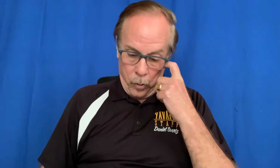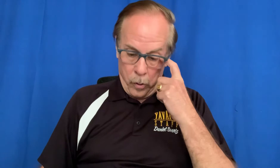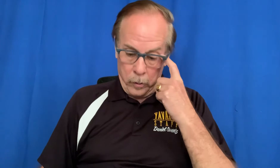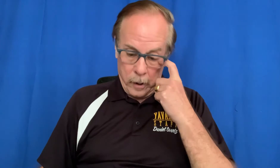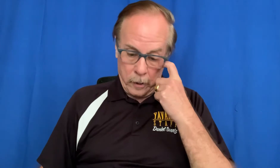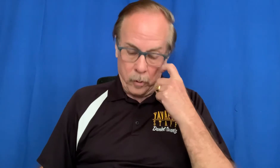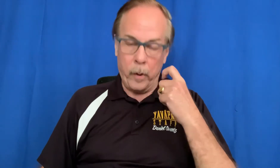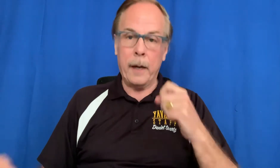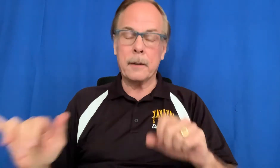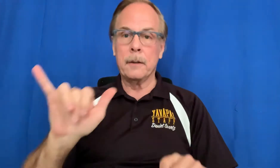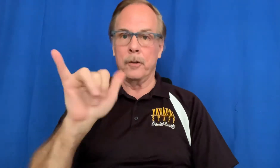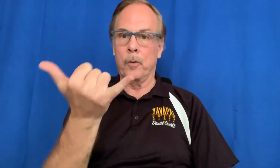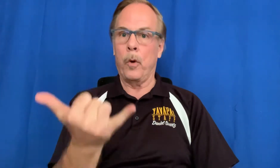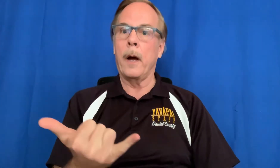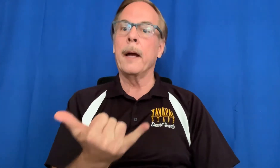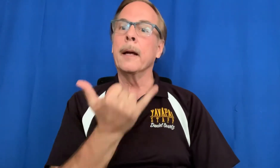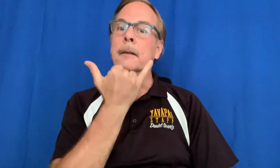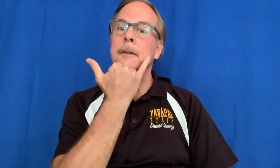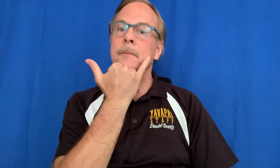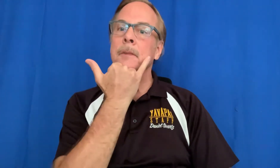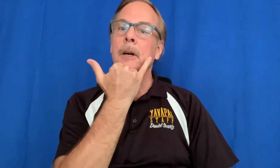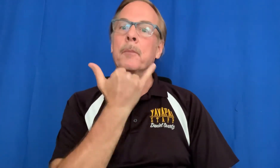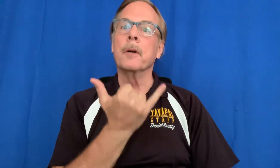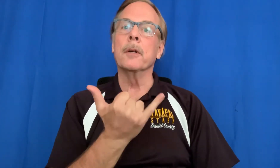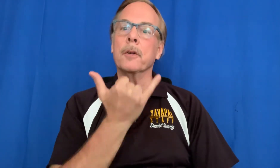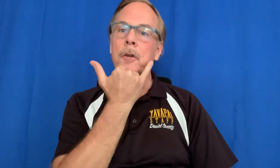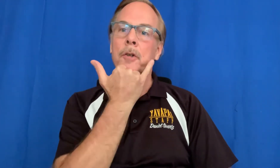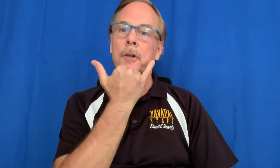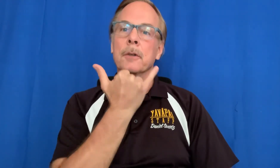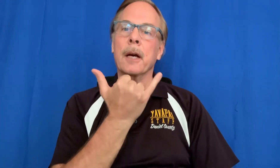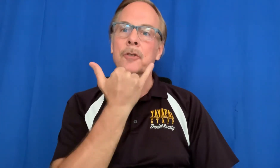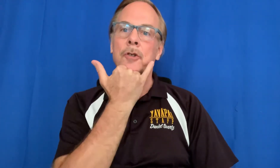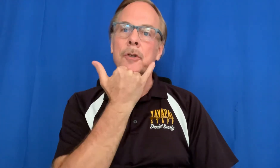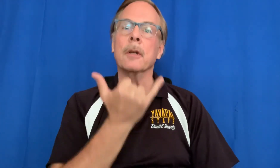Wrong, not correct. Your Y hand up underneath your chin, at your chin.